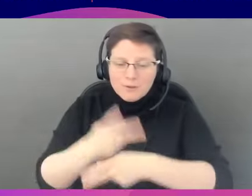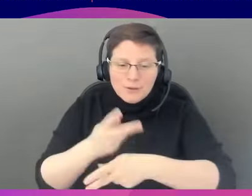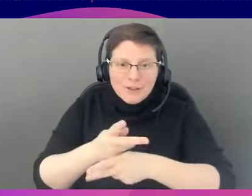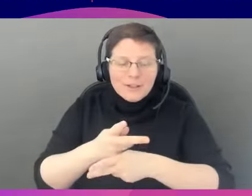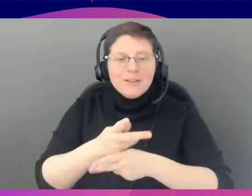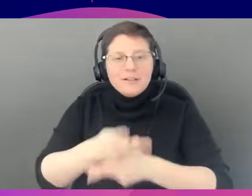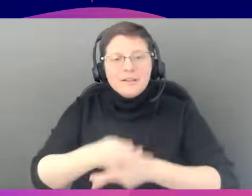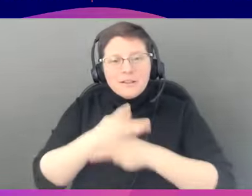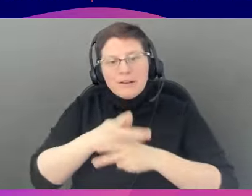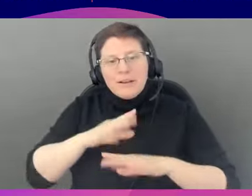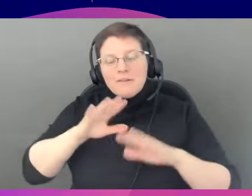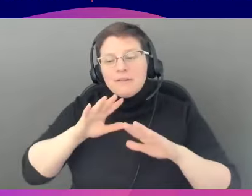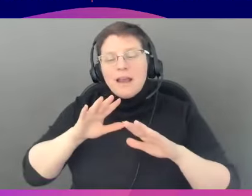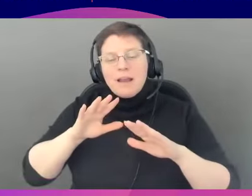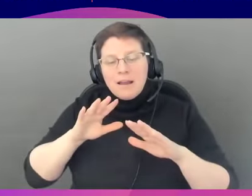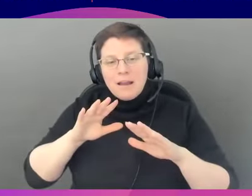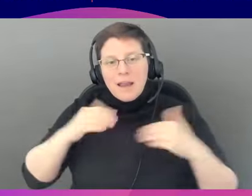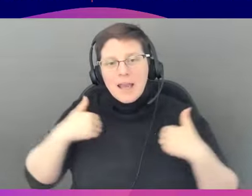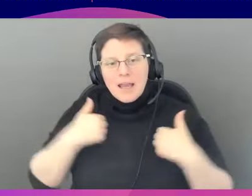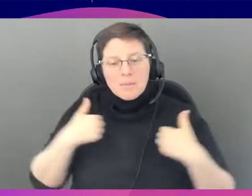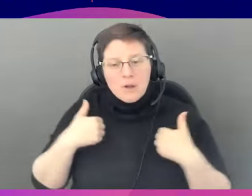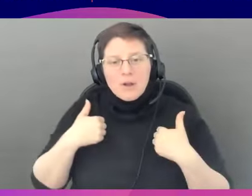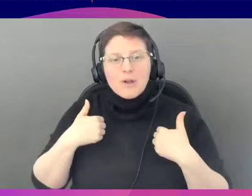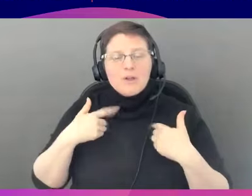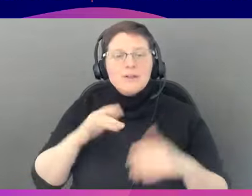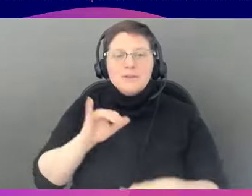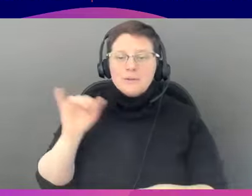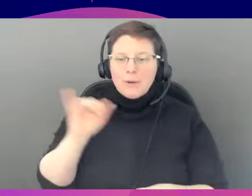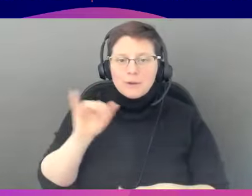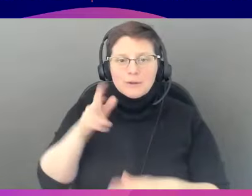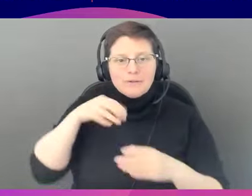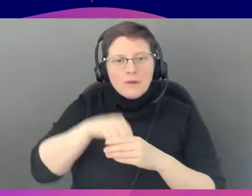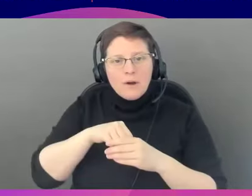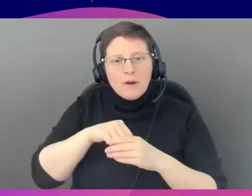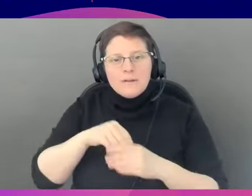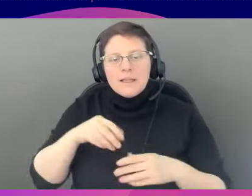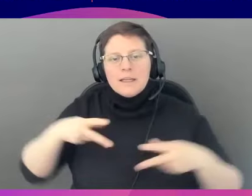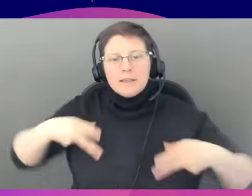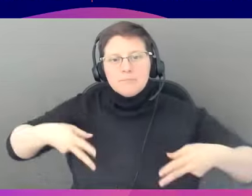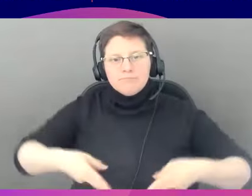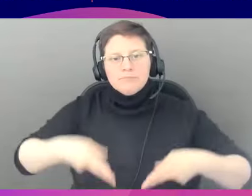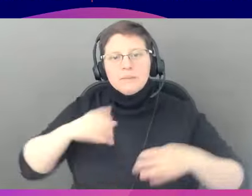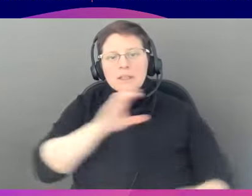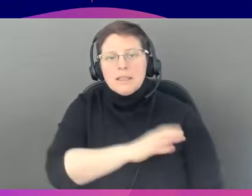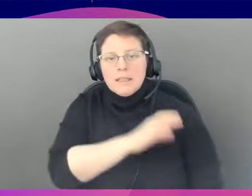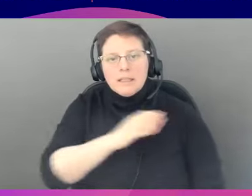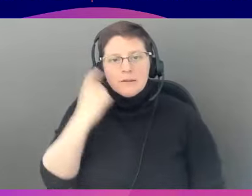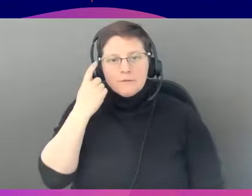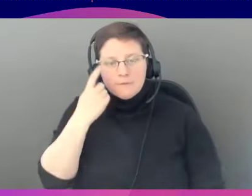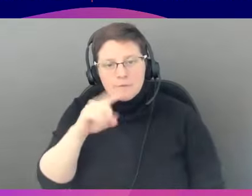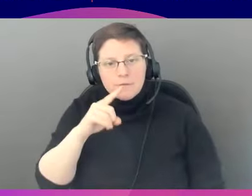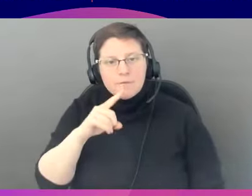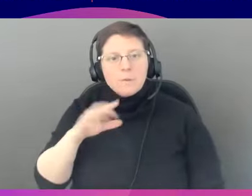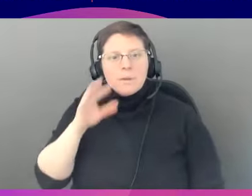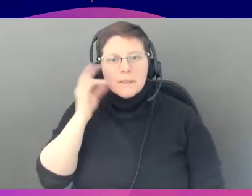low-cost spay-neuter clinic. This is where I really developed my interest for increasing veterinary access to remote and